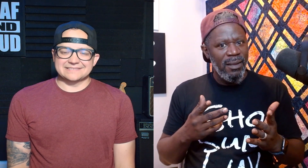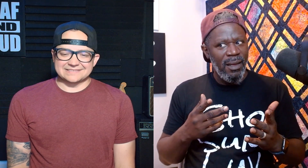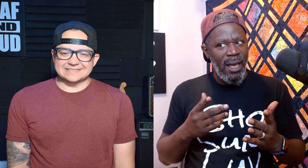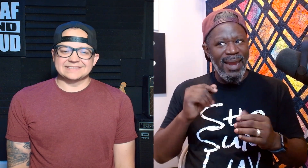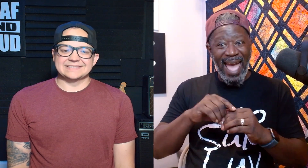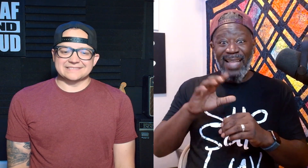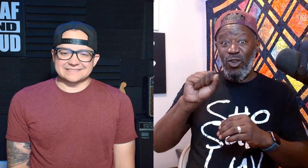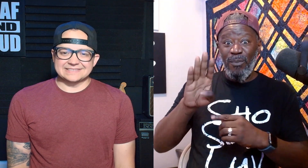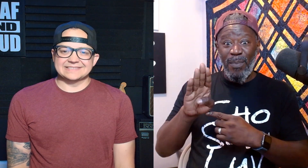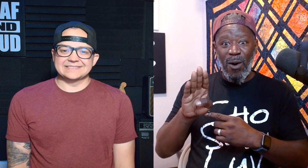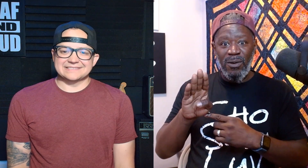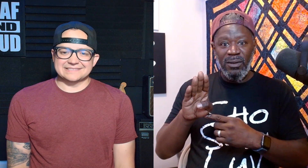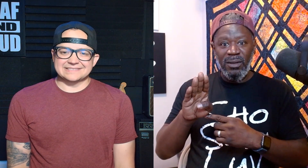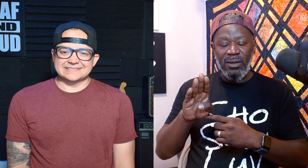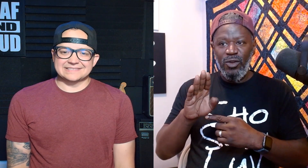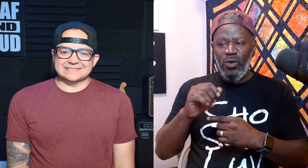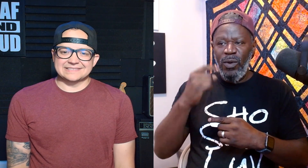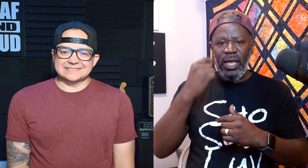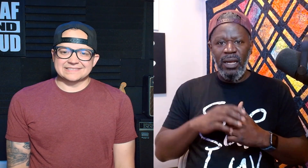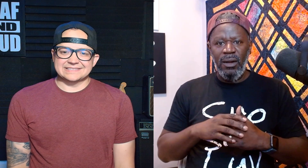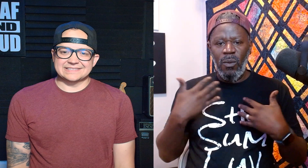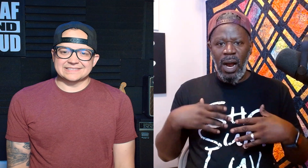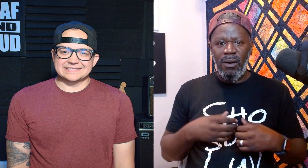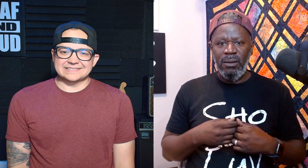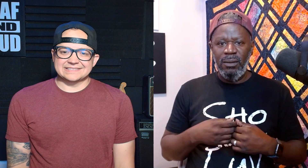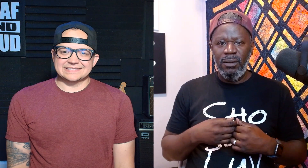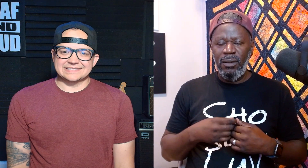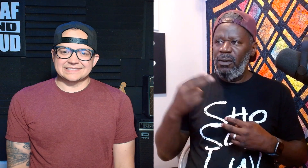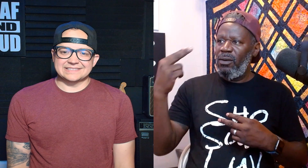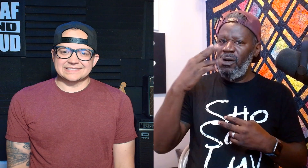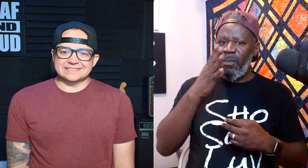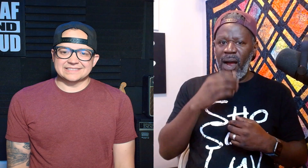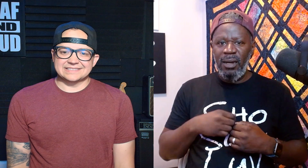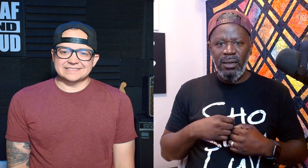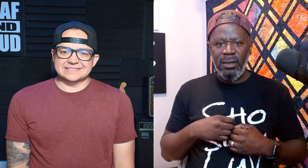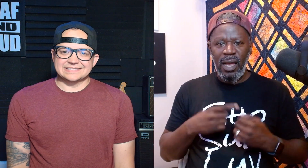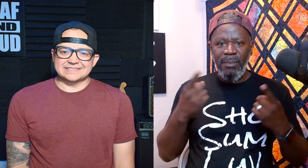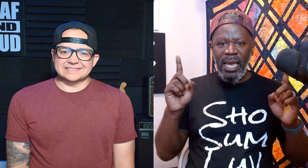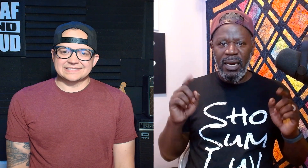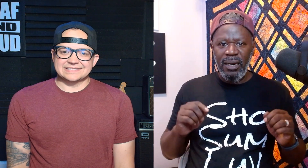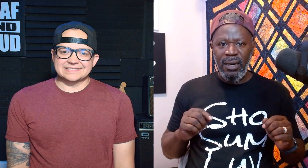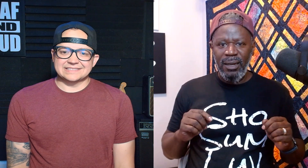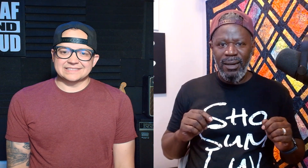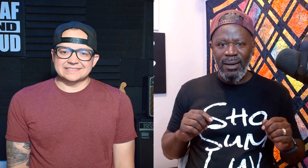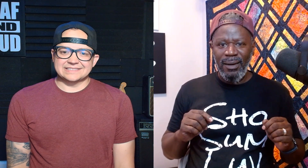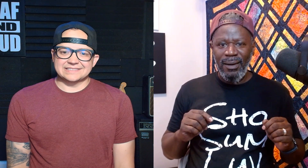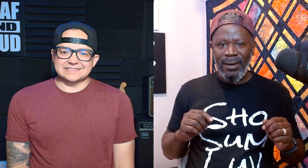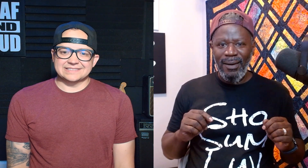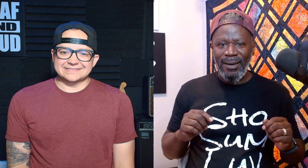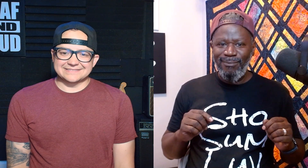mean, and at the Super Bowl, you would think, wow, look, Ma, I made it.